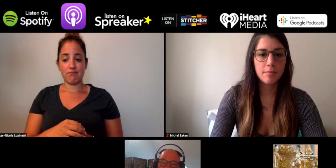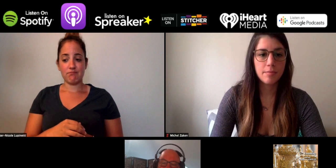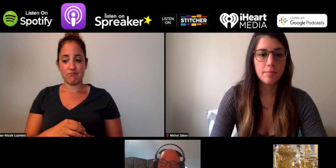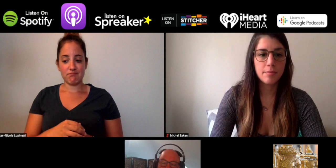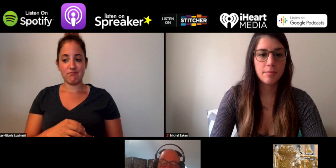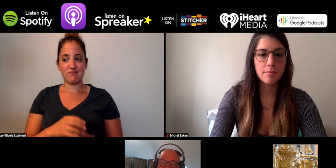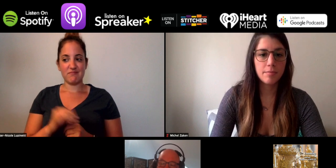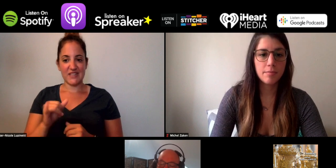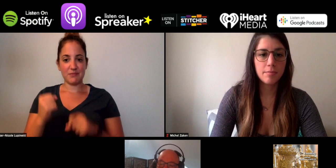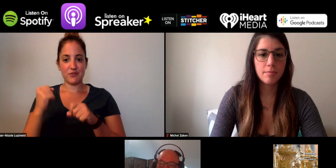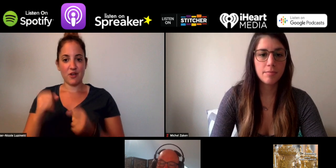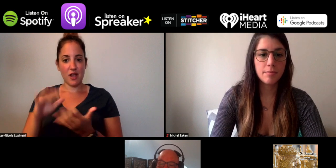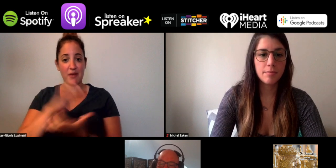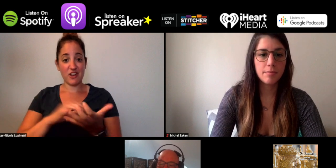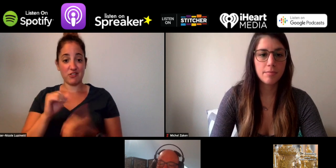combination of clarity,